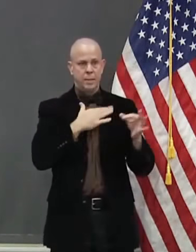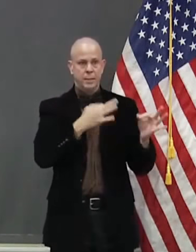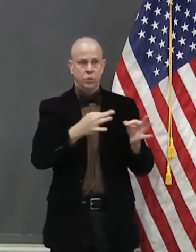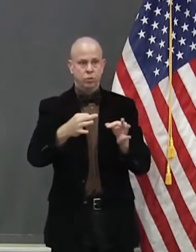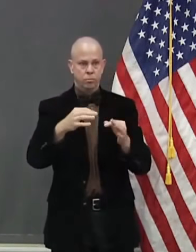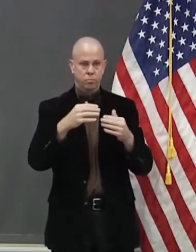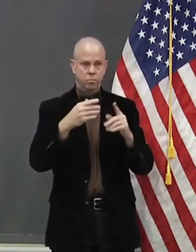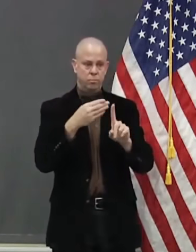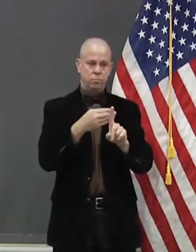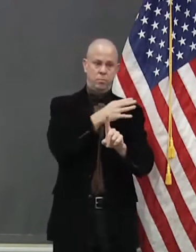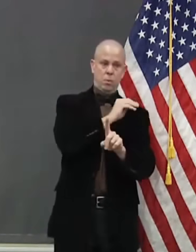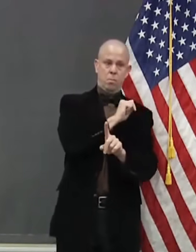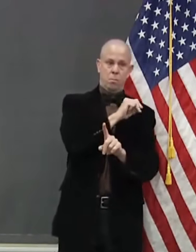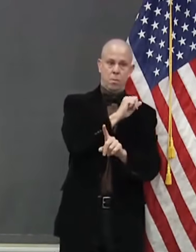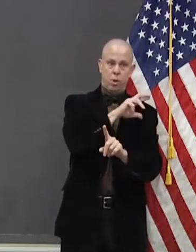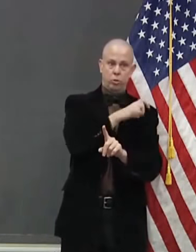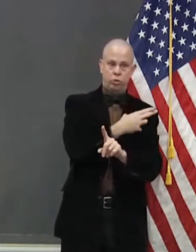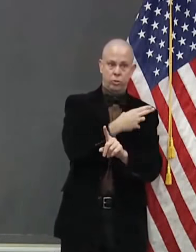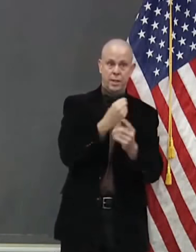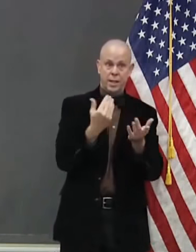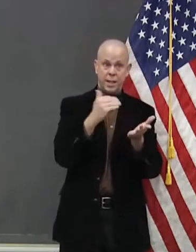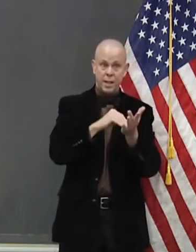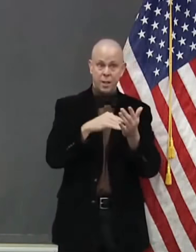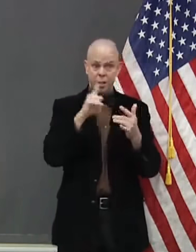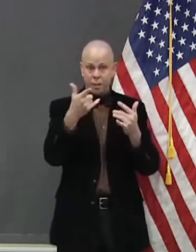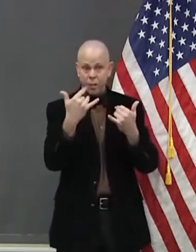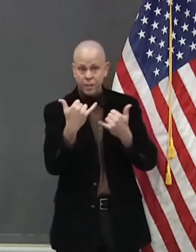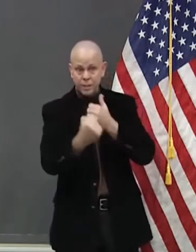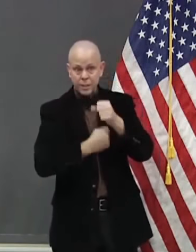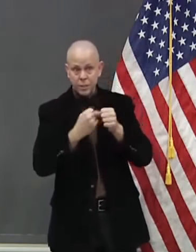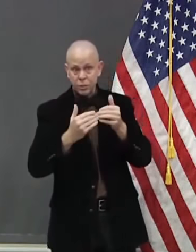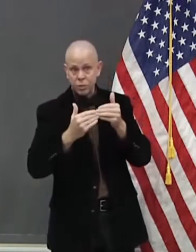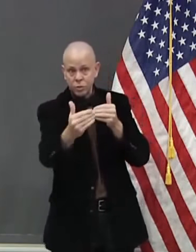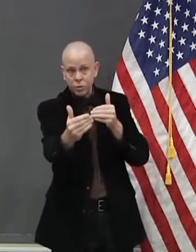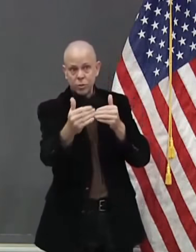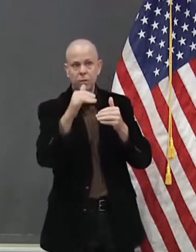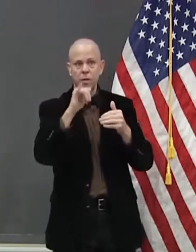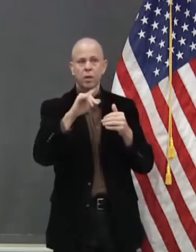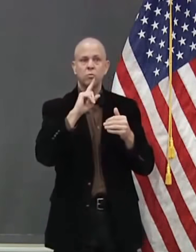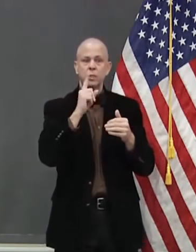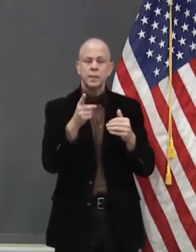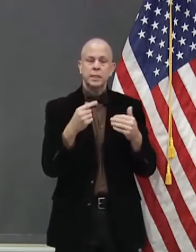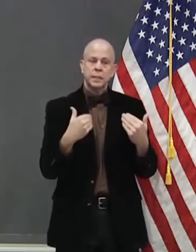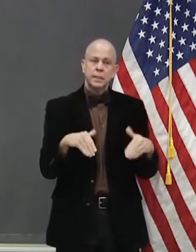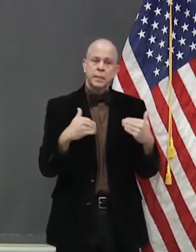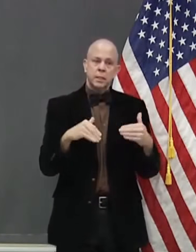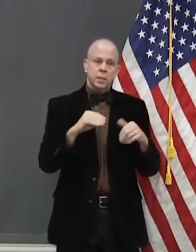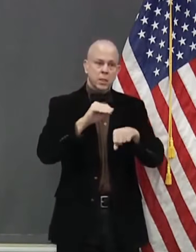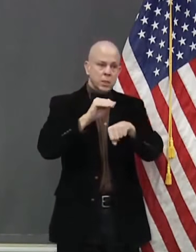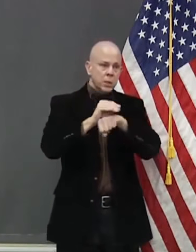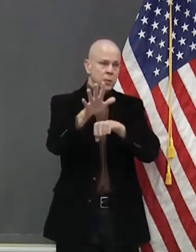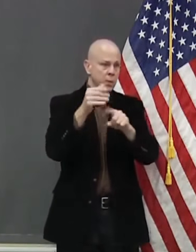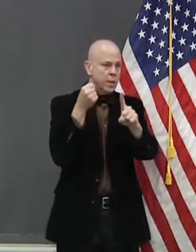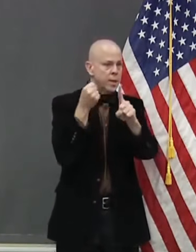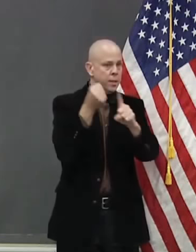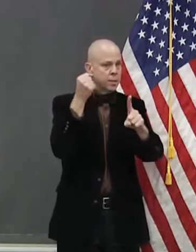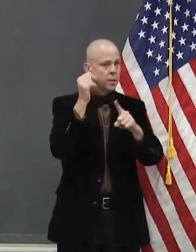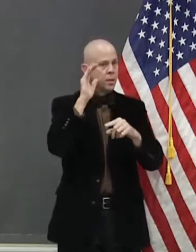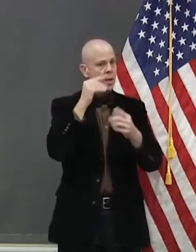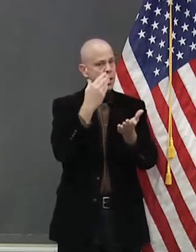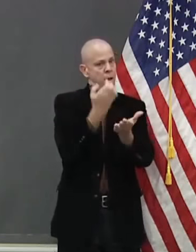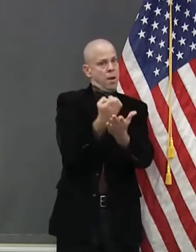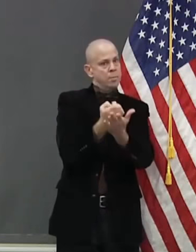in the year have been really harsh on our economy, particularly our